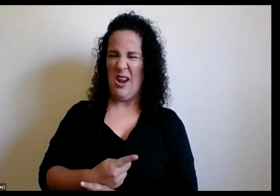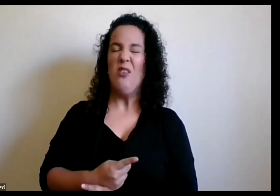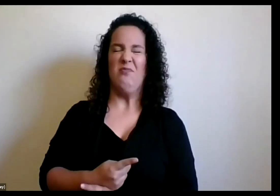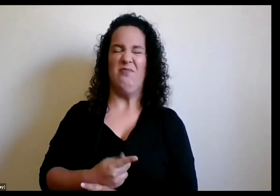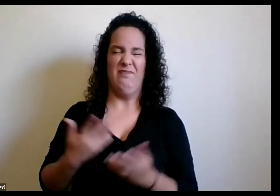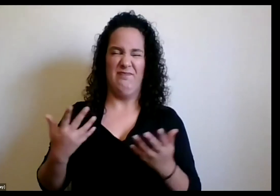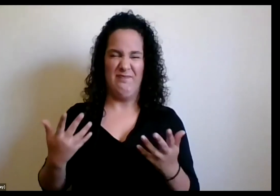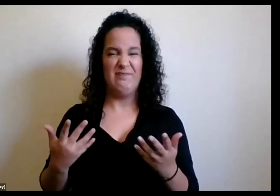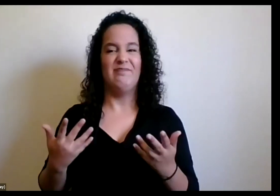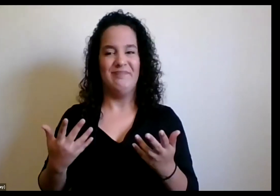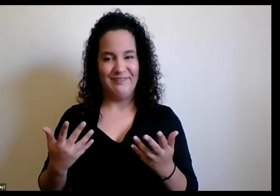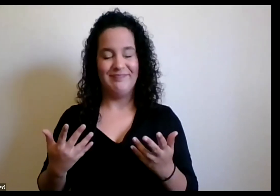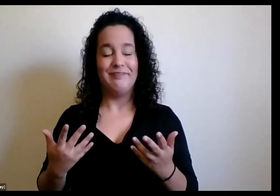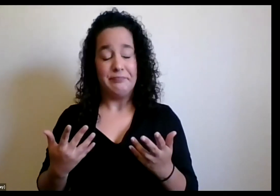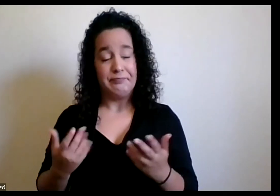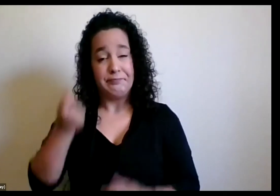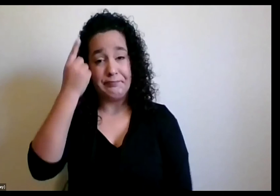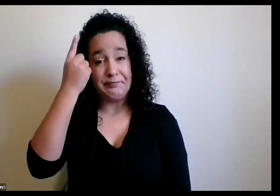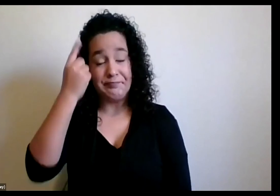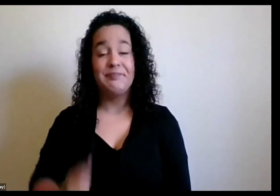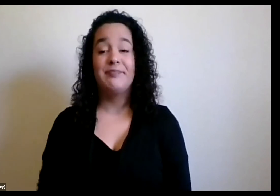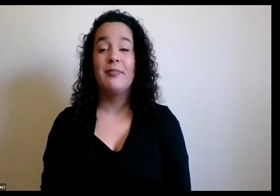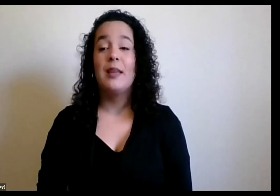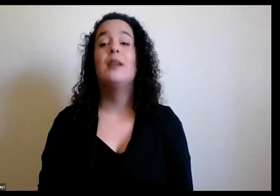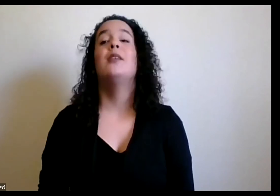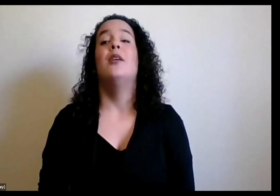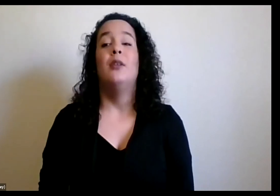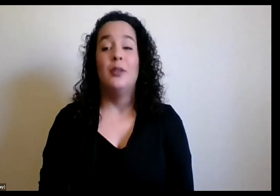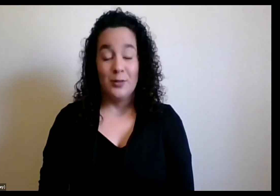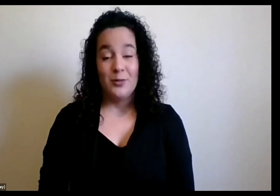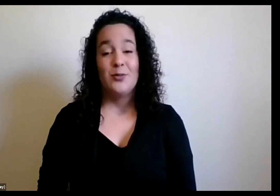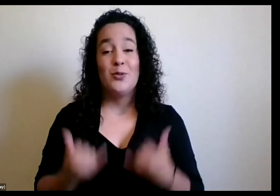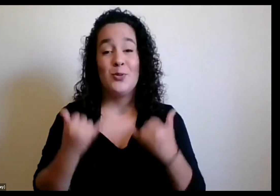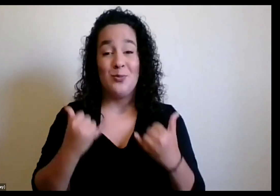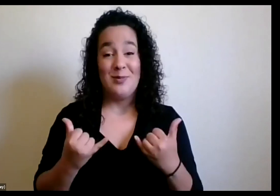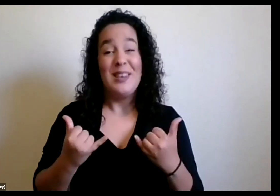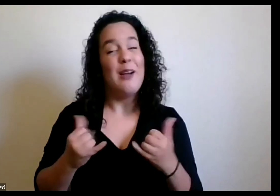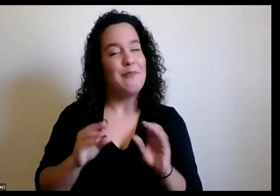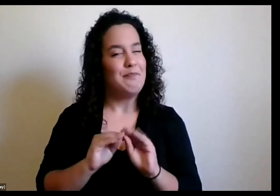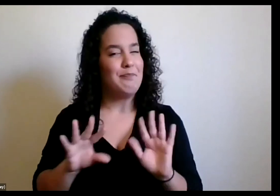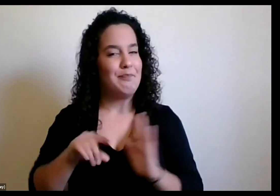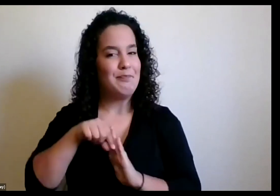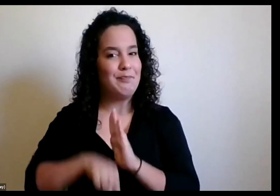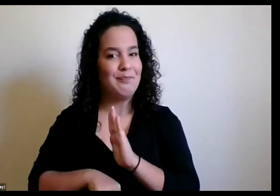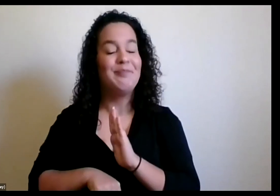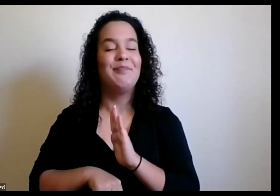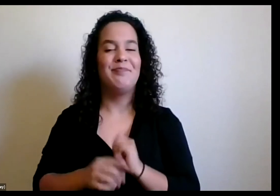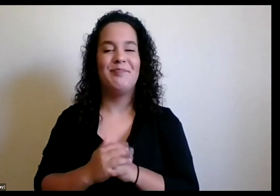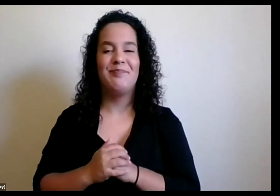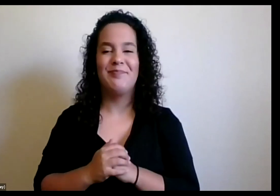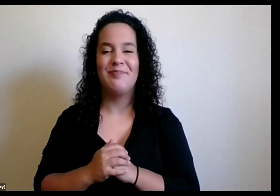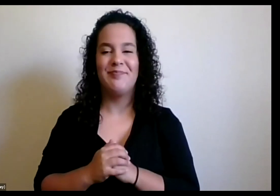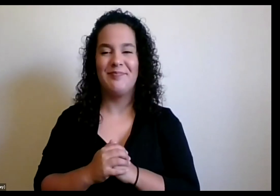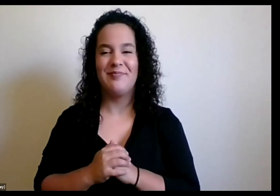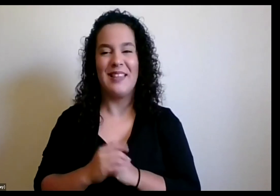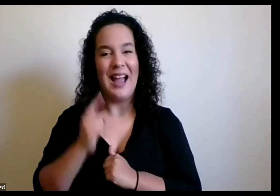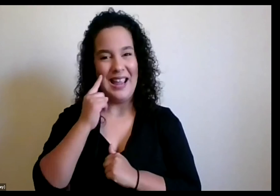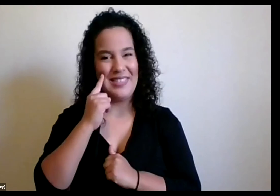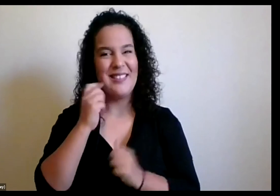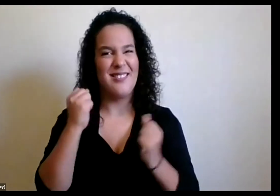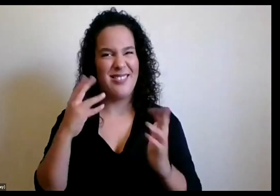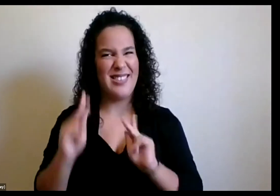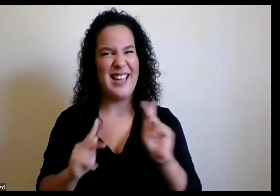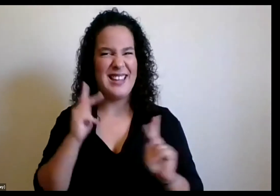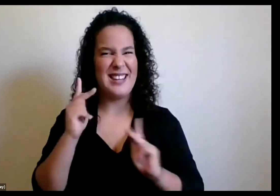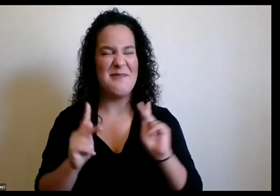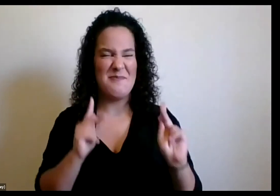in that continuum of things. So maybe just a couple conversations about a little bit about that, Kyle, and then I'd love to follow up because I think there's some really